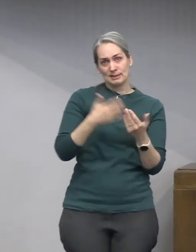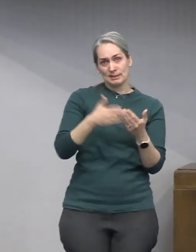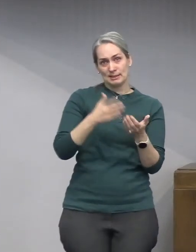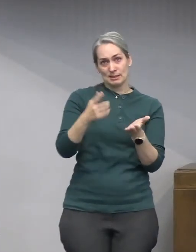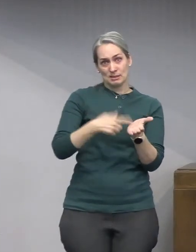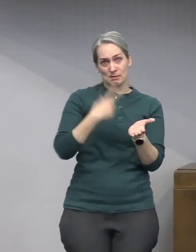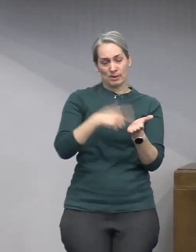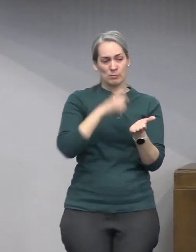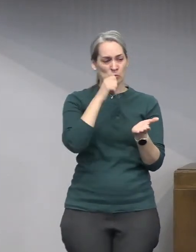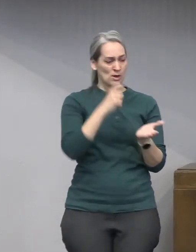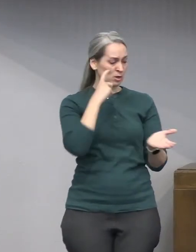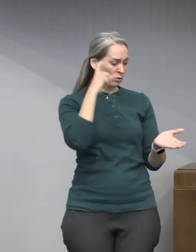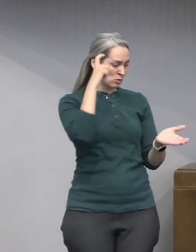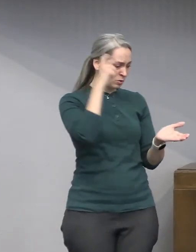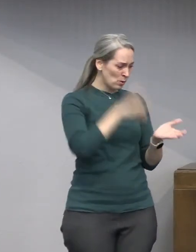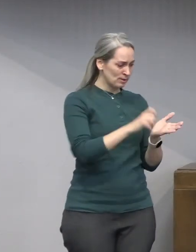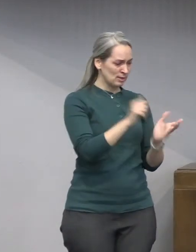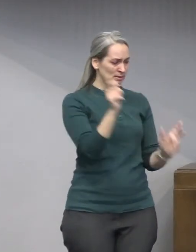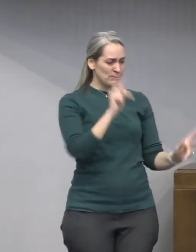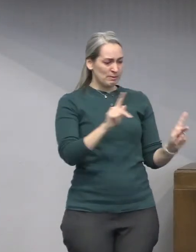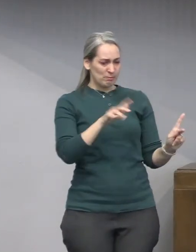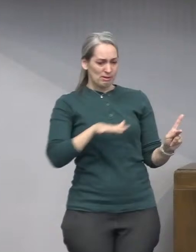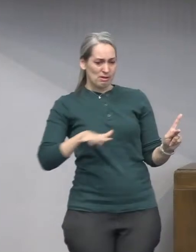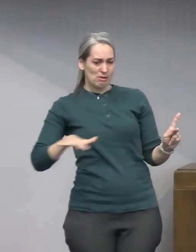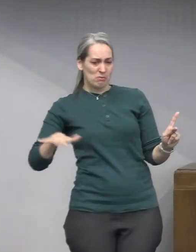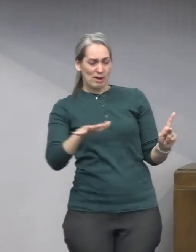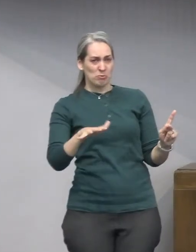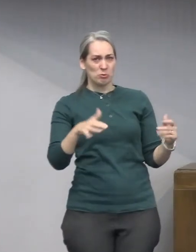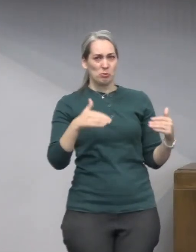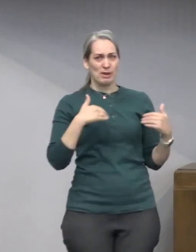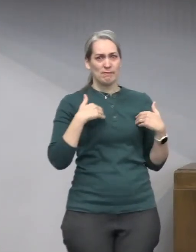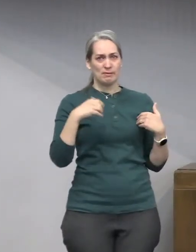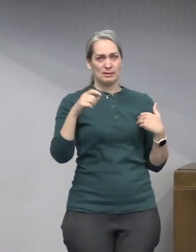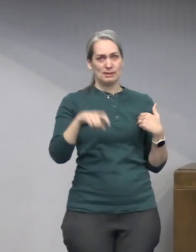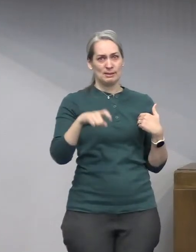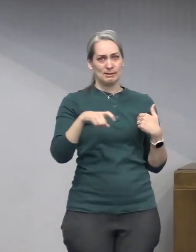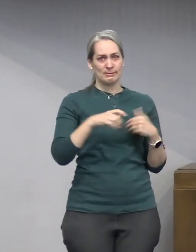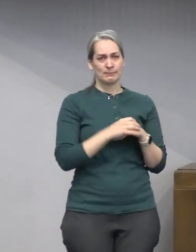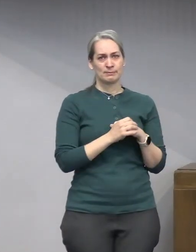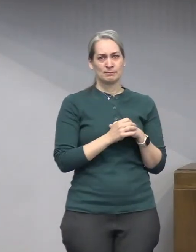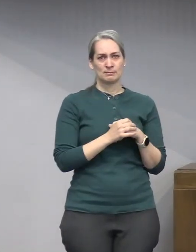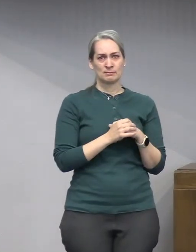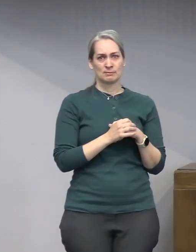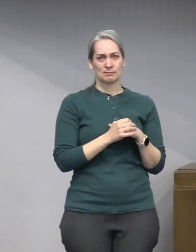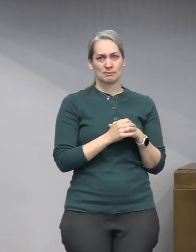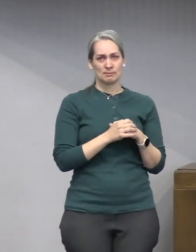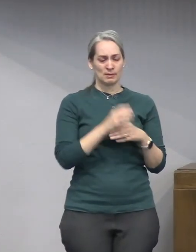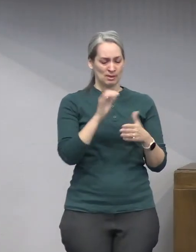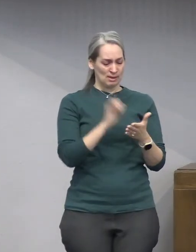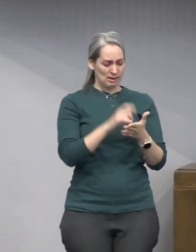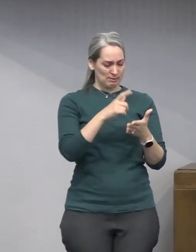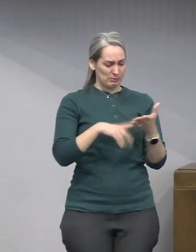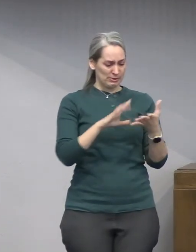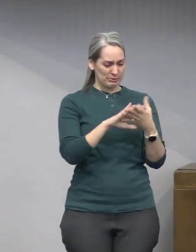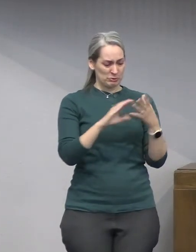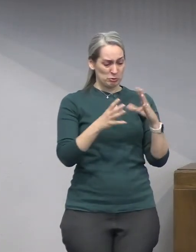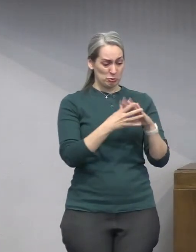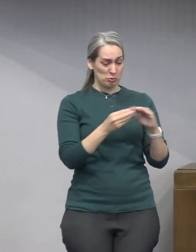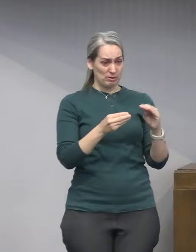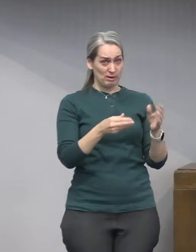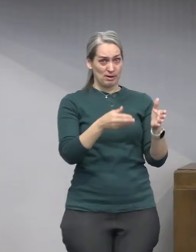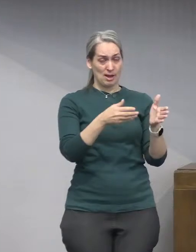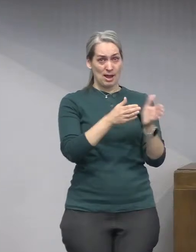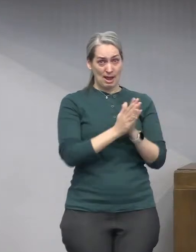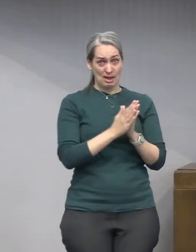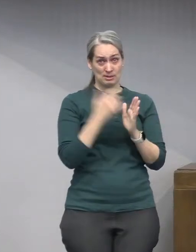sometimes to not notice others around us who perhaps are in need. But I think that's what this story calls us to do. This story calls us